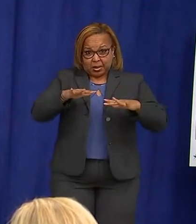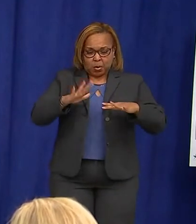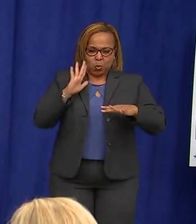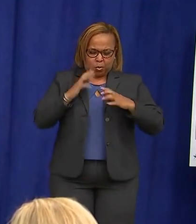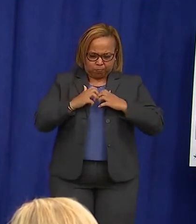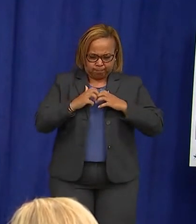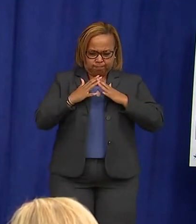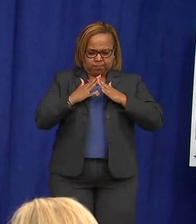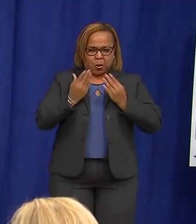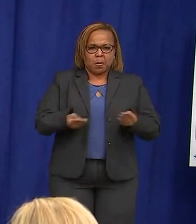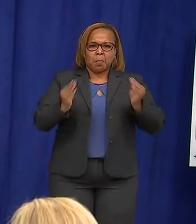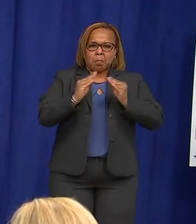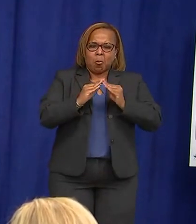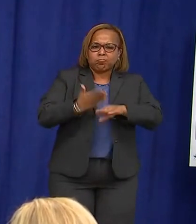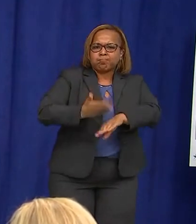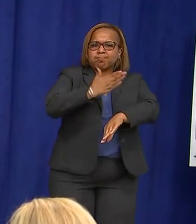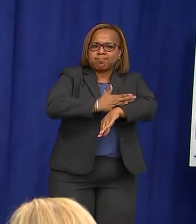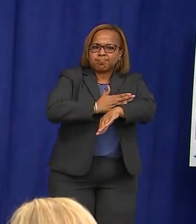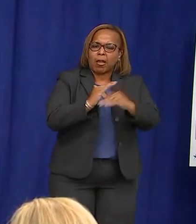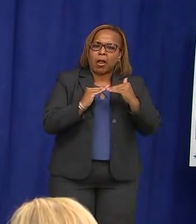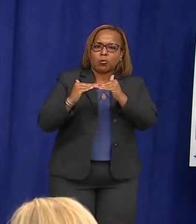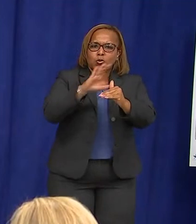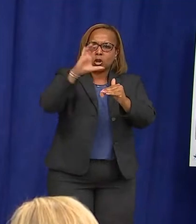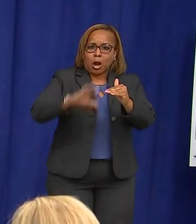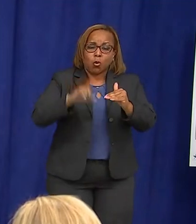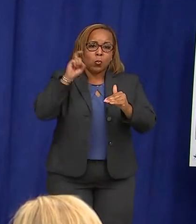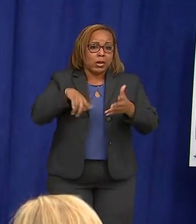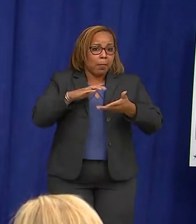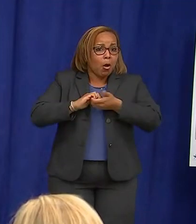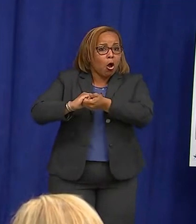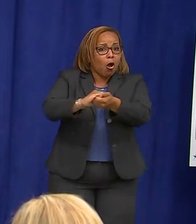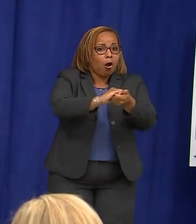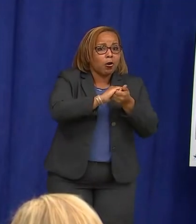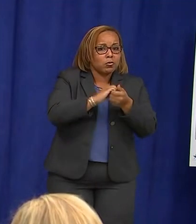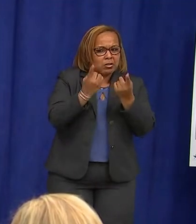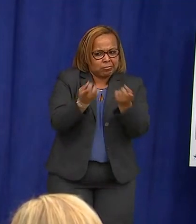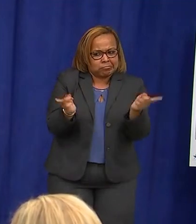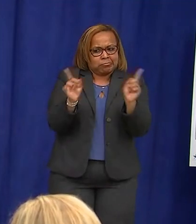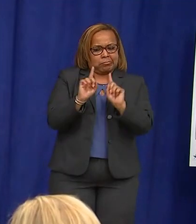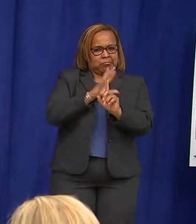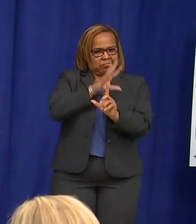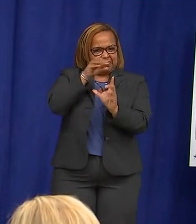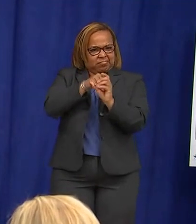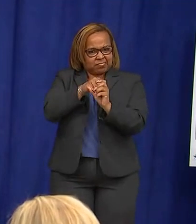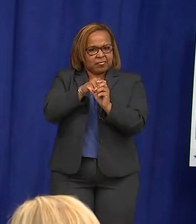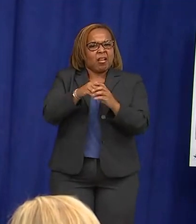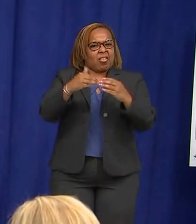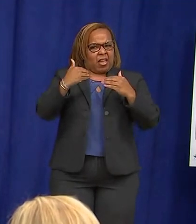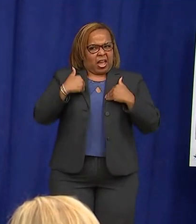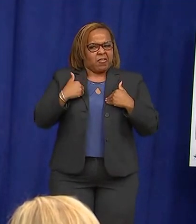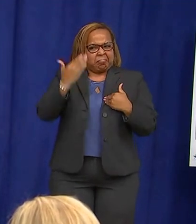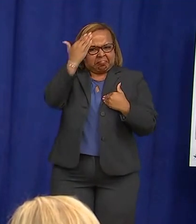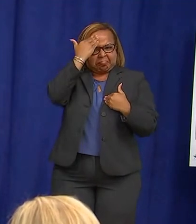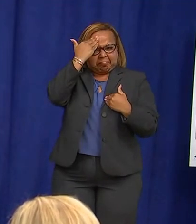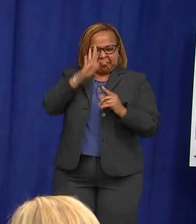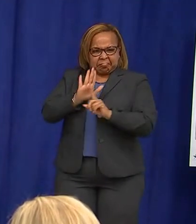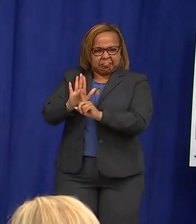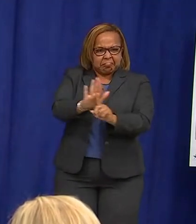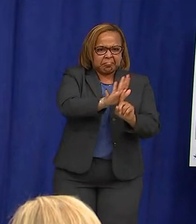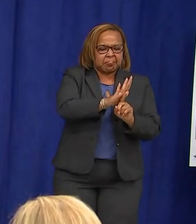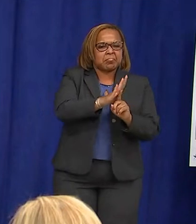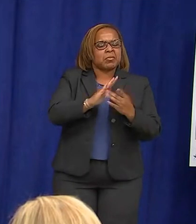better, more equitable Chicago, we need partners like the ones that are part of this initiative, who have the pulse of their community's